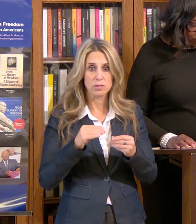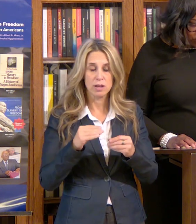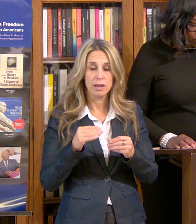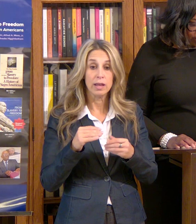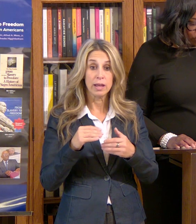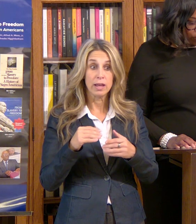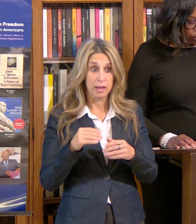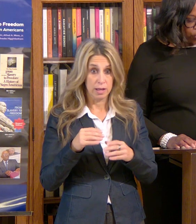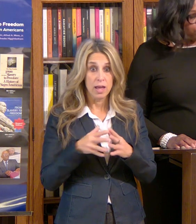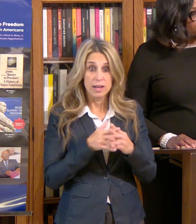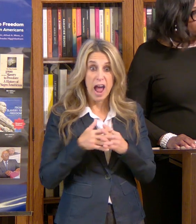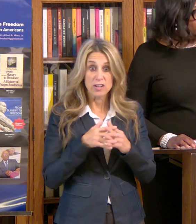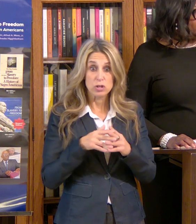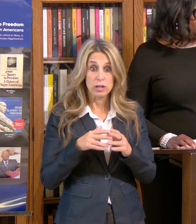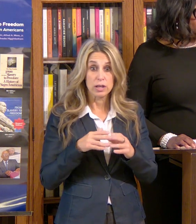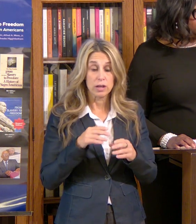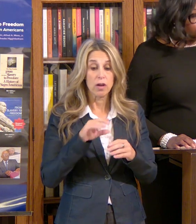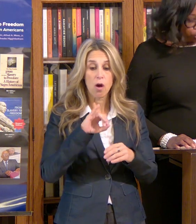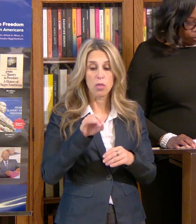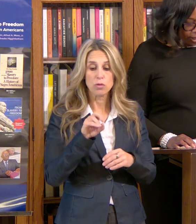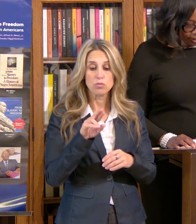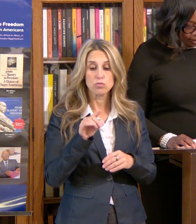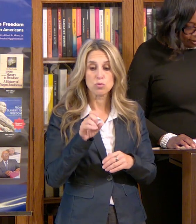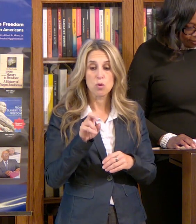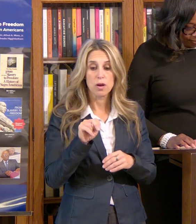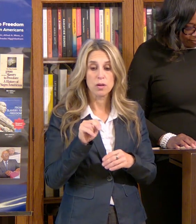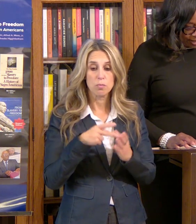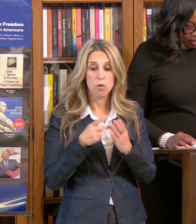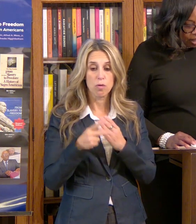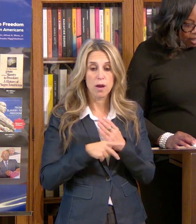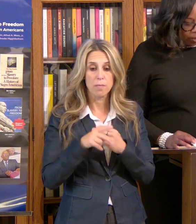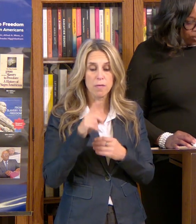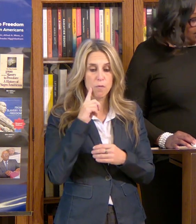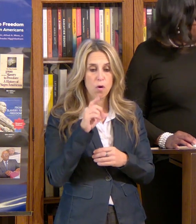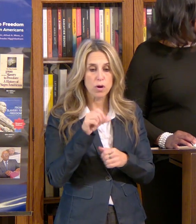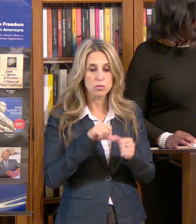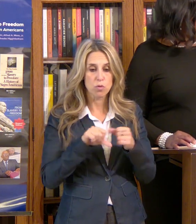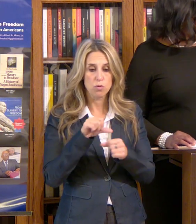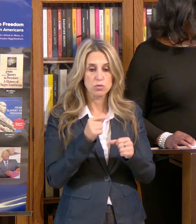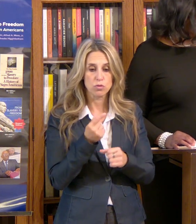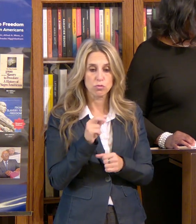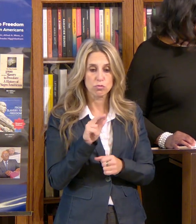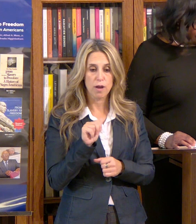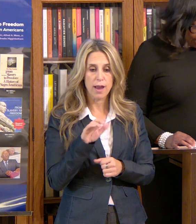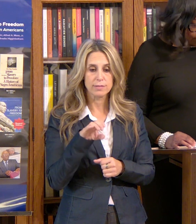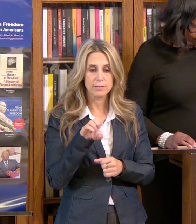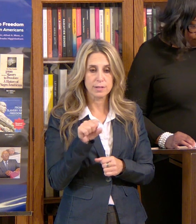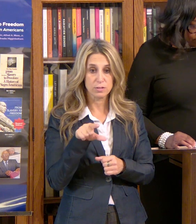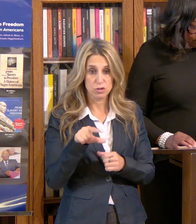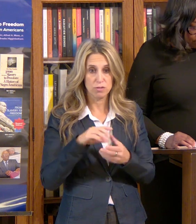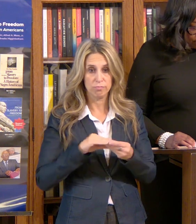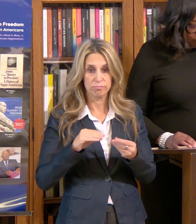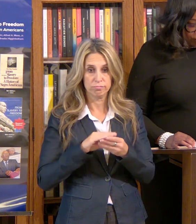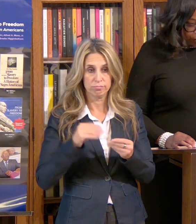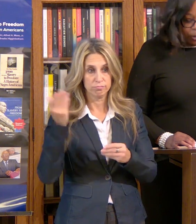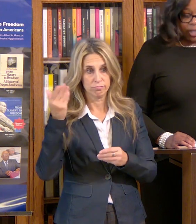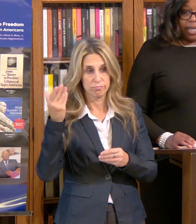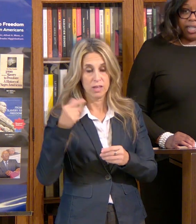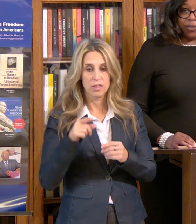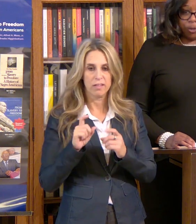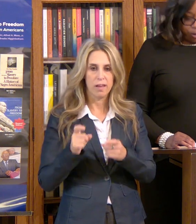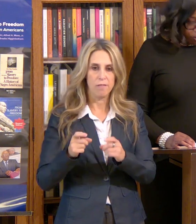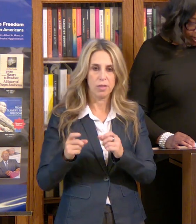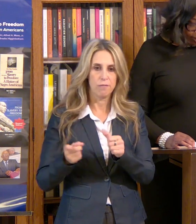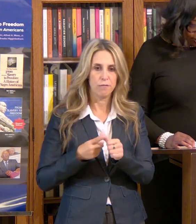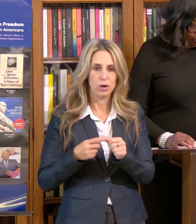nationally on the wings over Jordan program on social graces it was then that she was given the title of the first